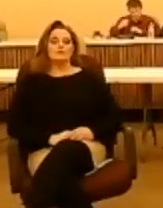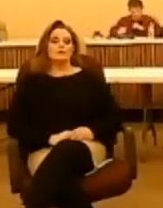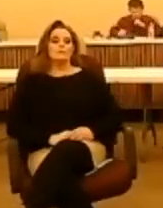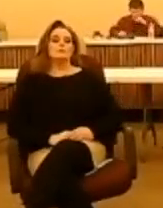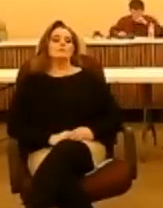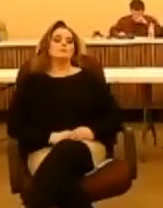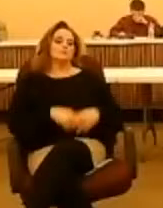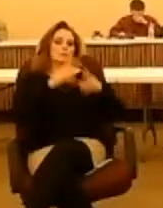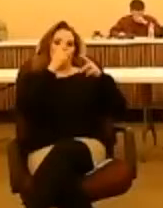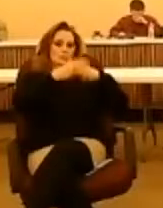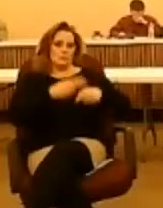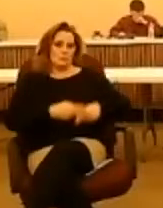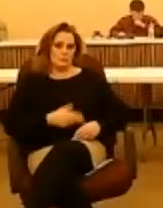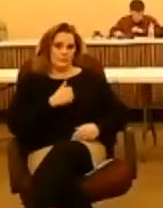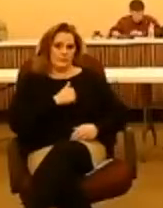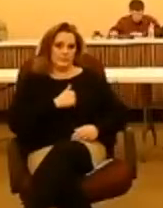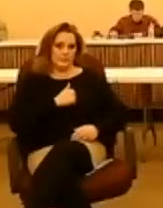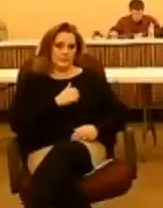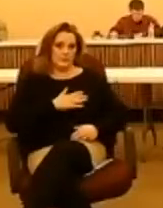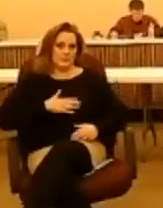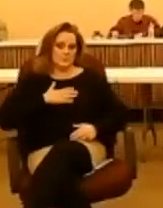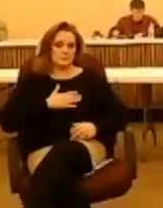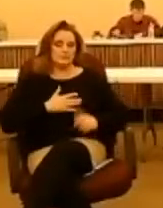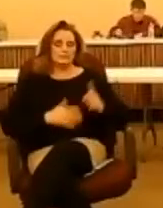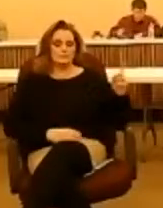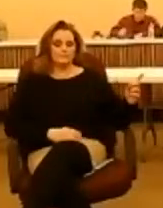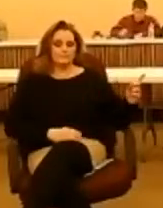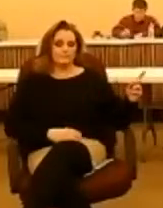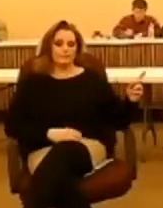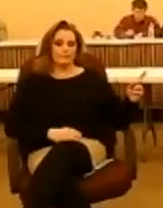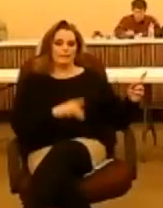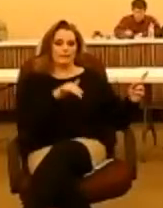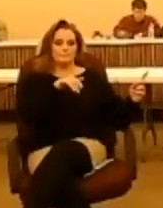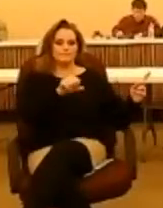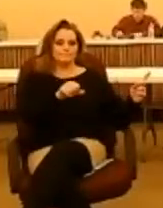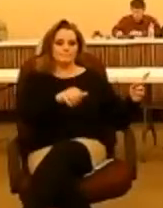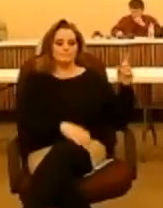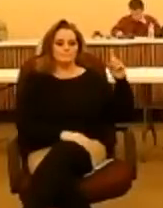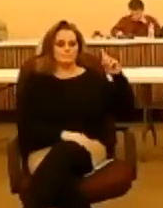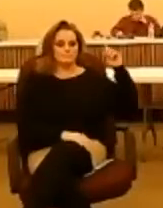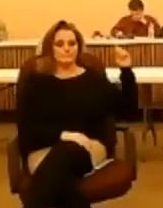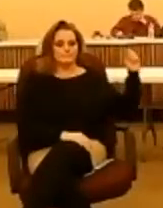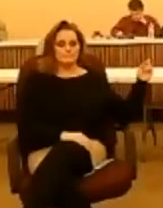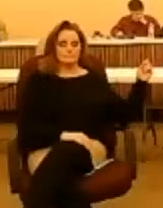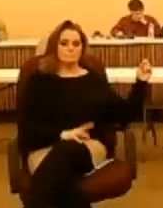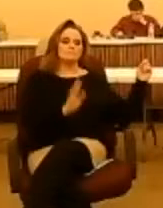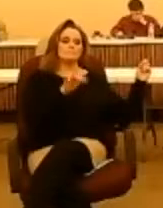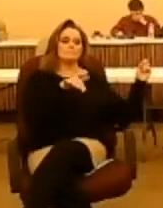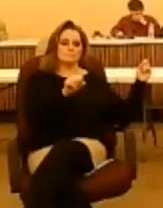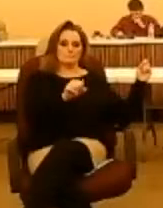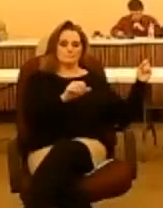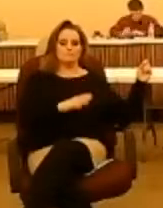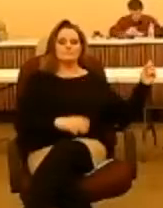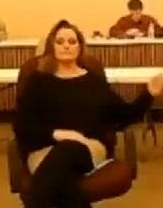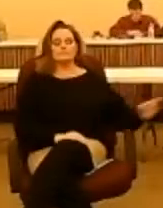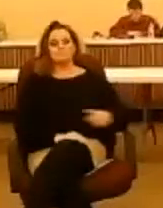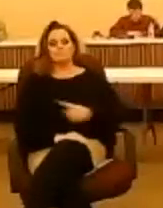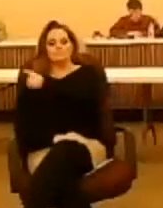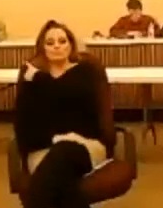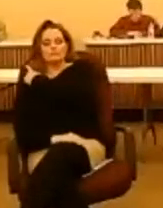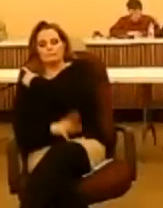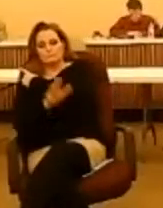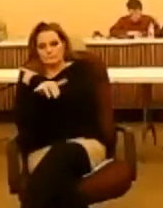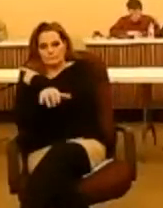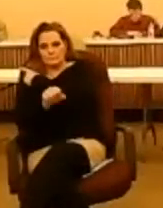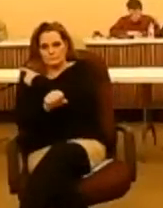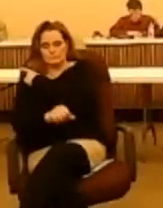Hearing none, please call the roll. Councilmember Barley. Aye. Councilmember Stafford. Aye. Councilmember